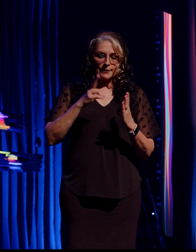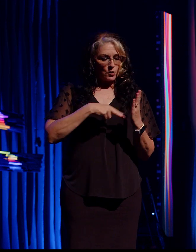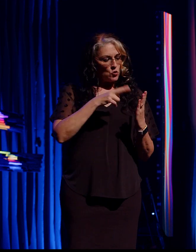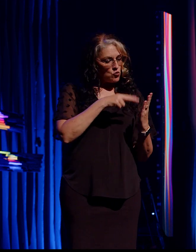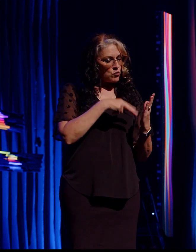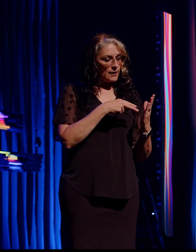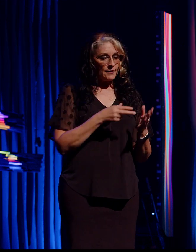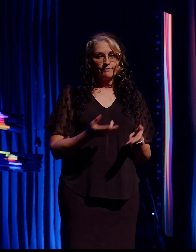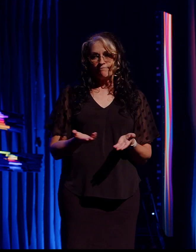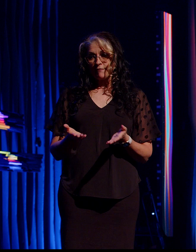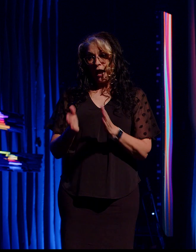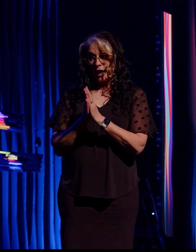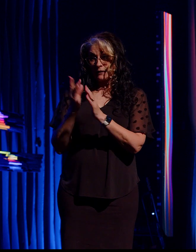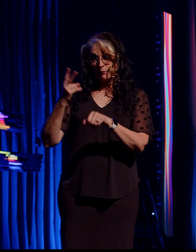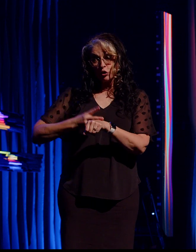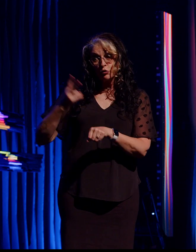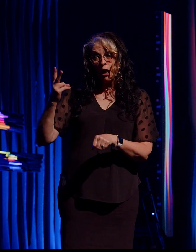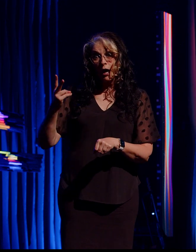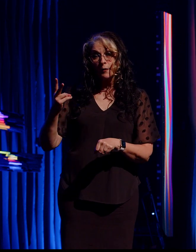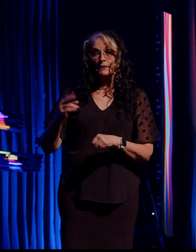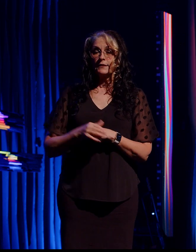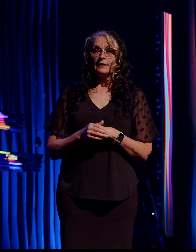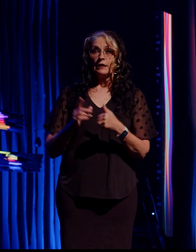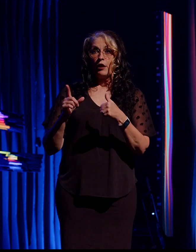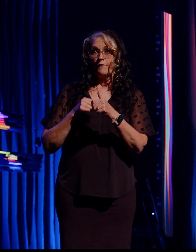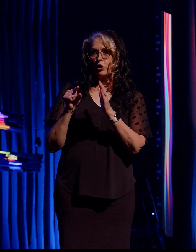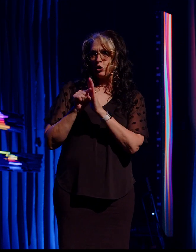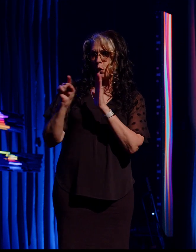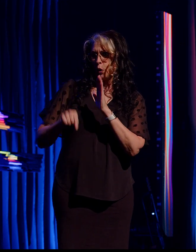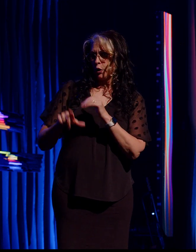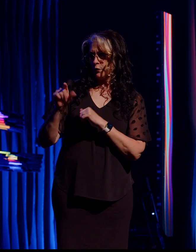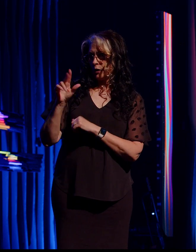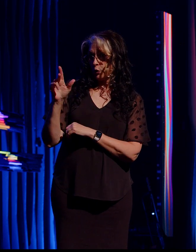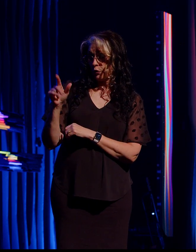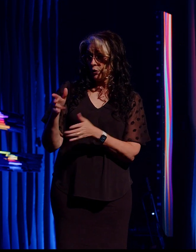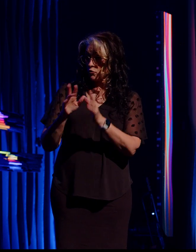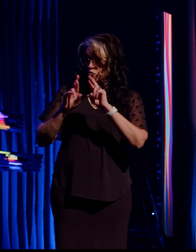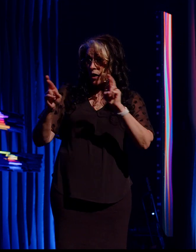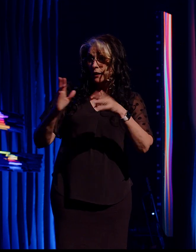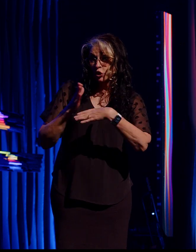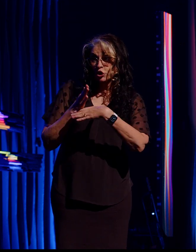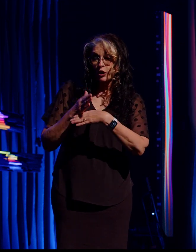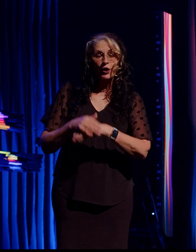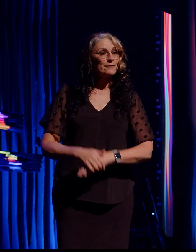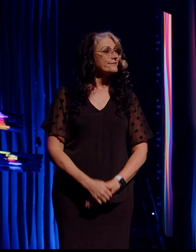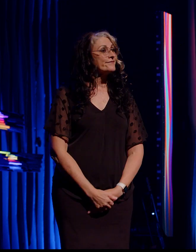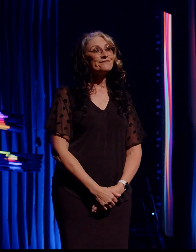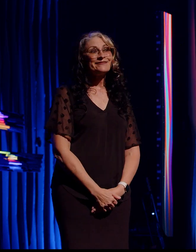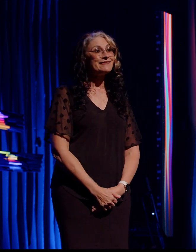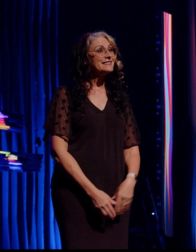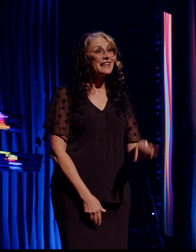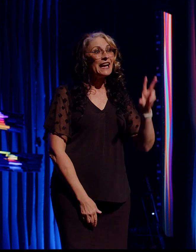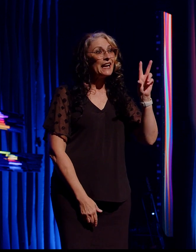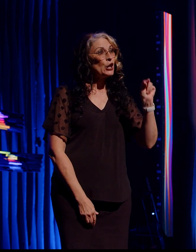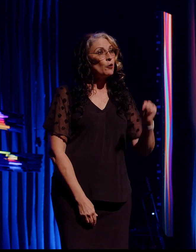time, I don't know, first quarter of 2023, Andy, are you ready to share? Would you like to share? And he told me no. I asked him a third time, Andy,